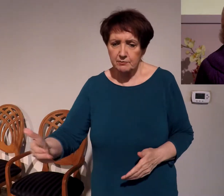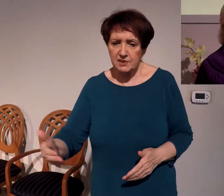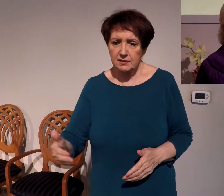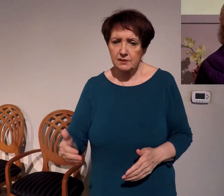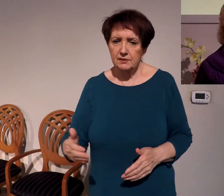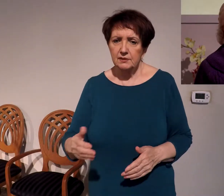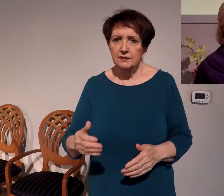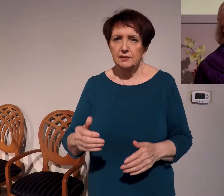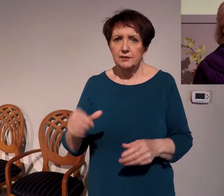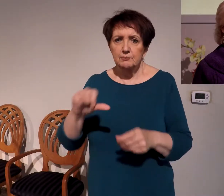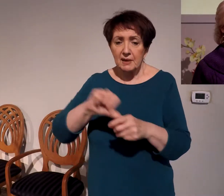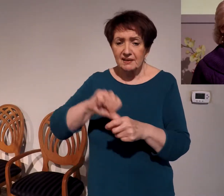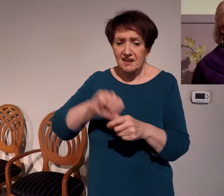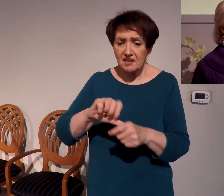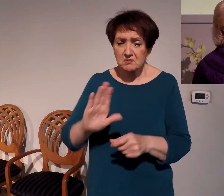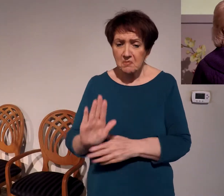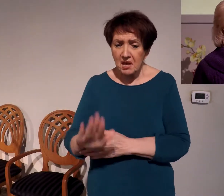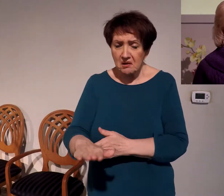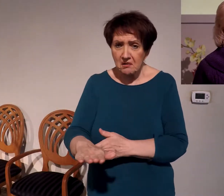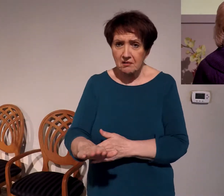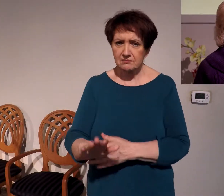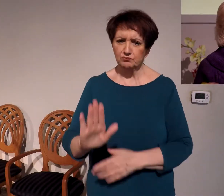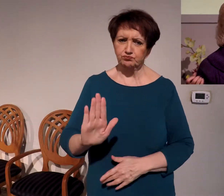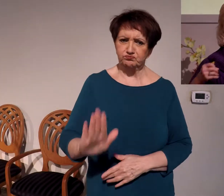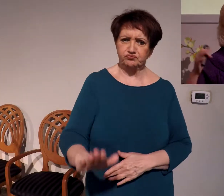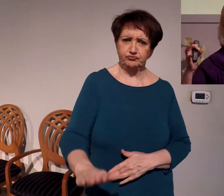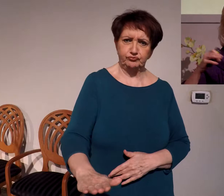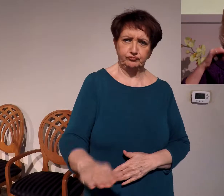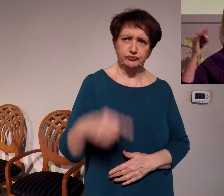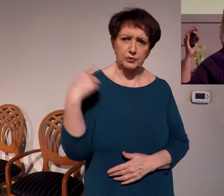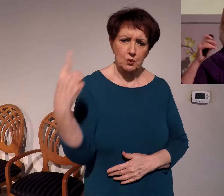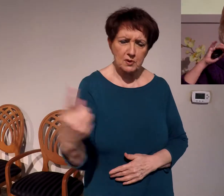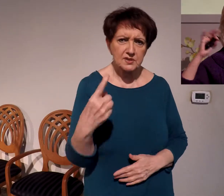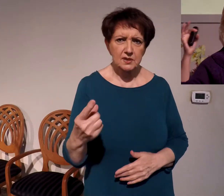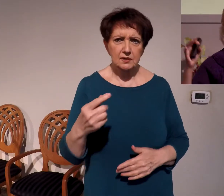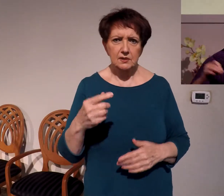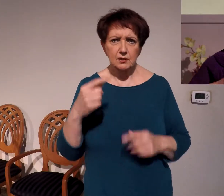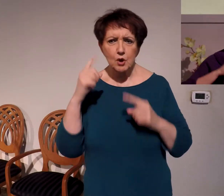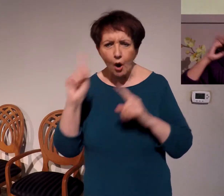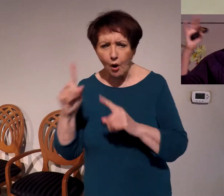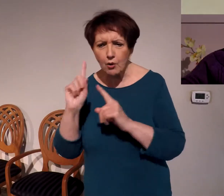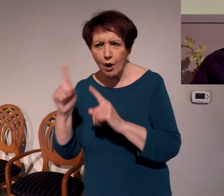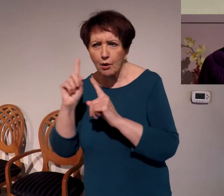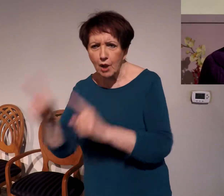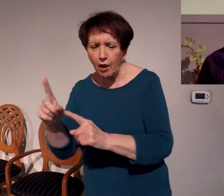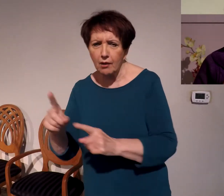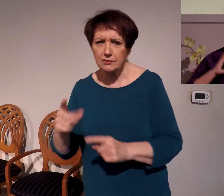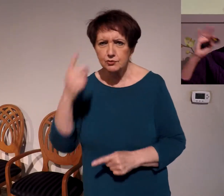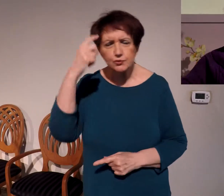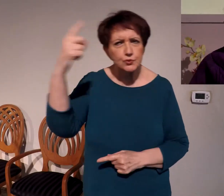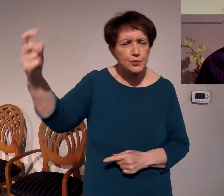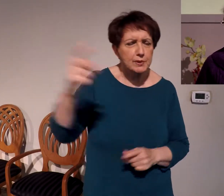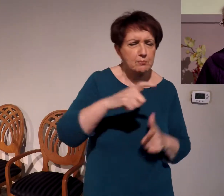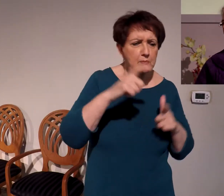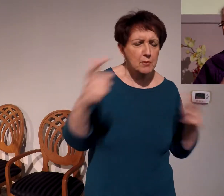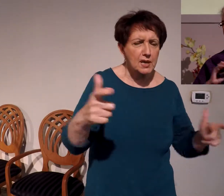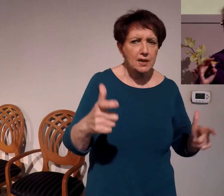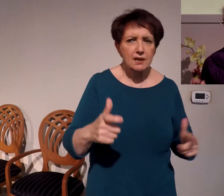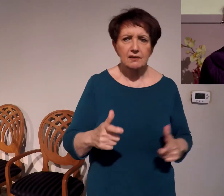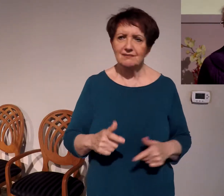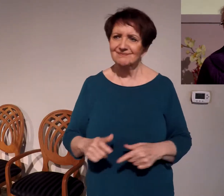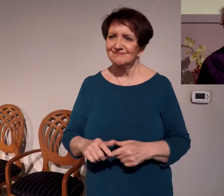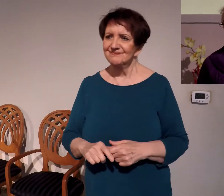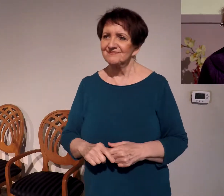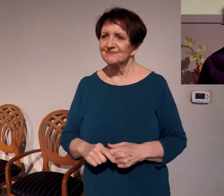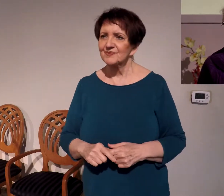pedal all the time. Right? Go for it, dream big, do your thing, live your